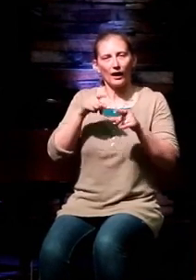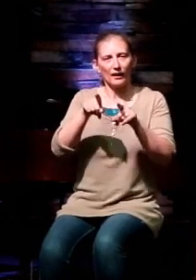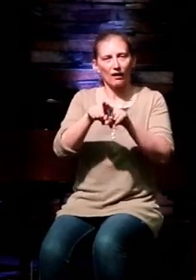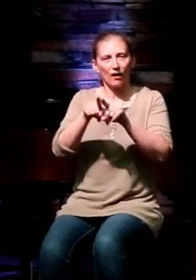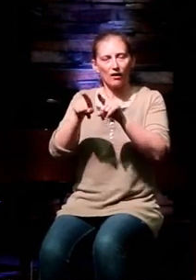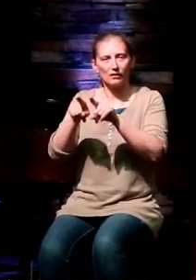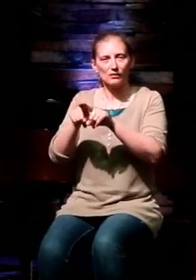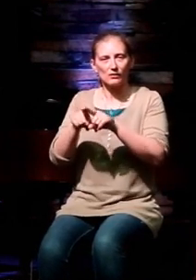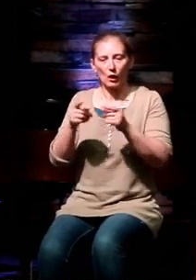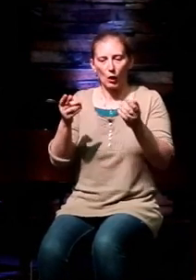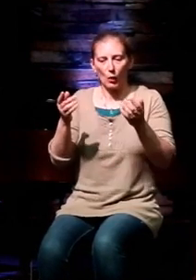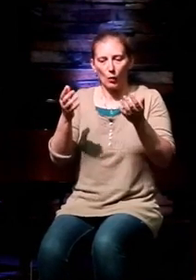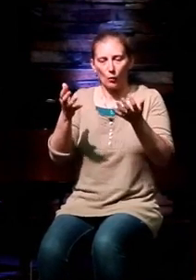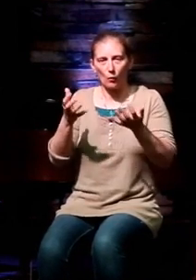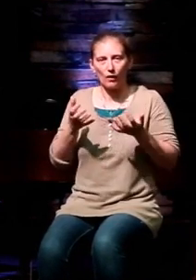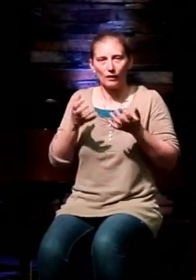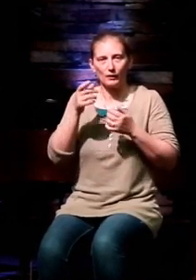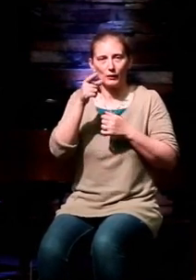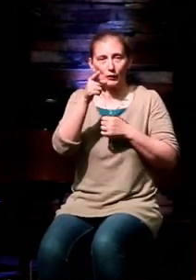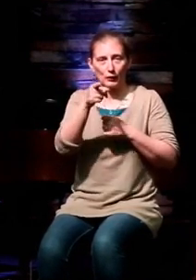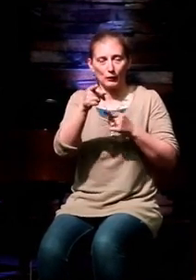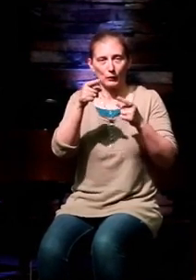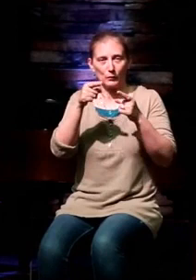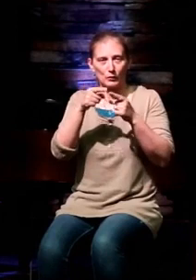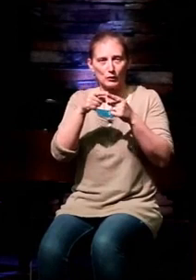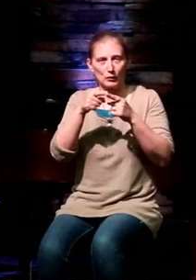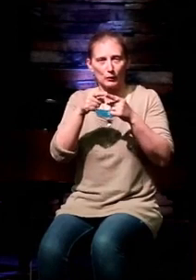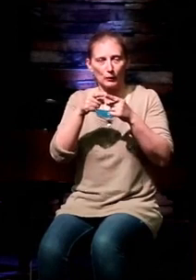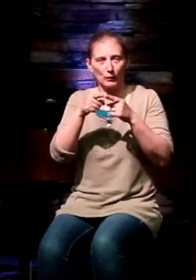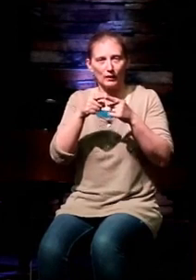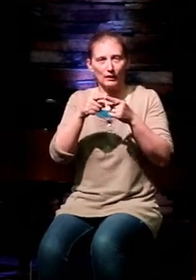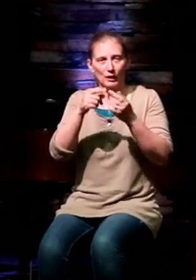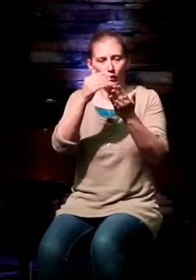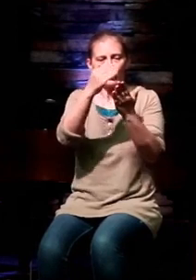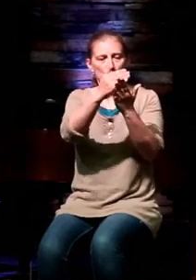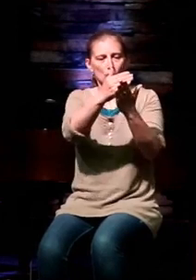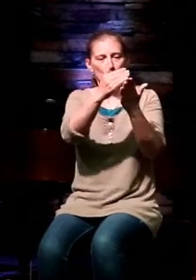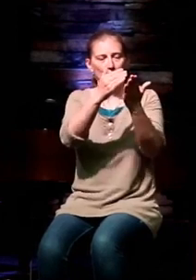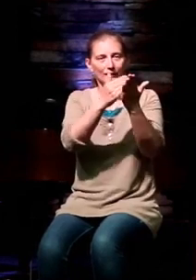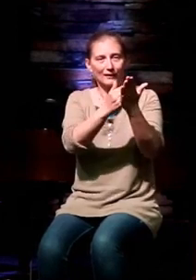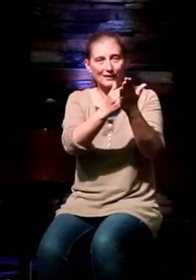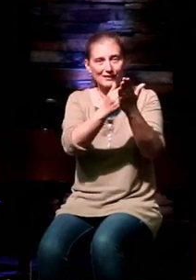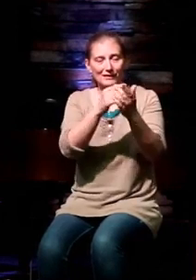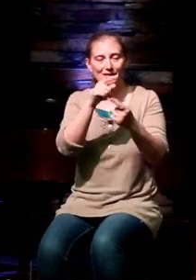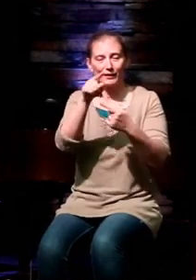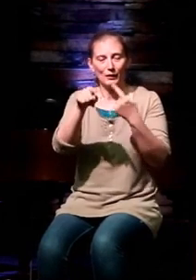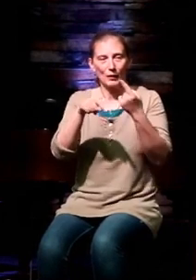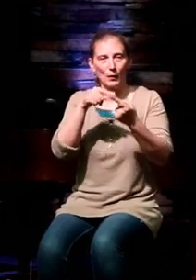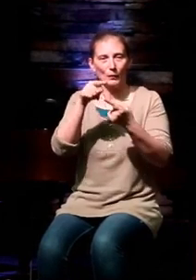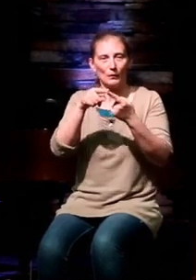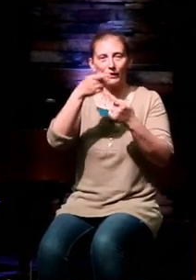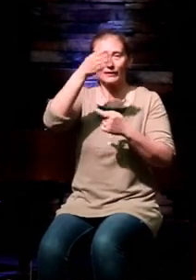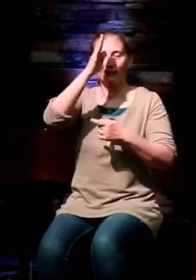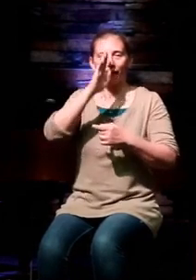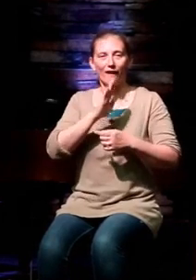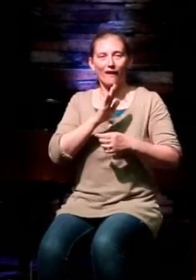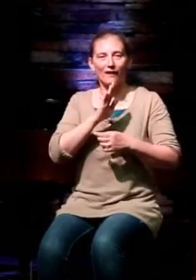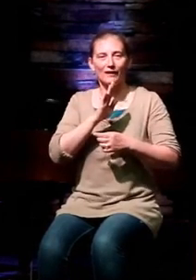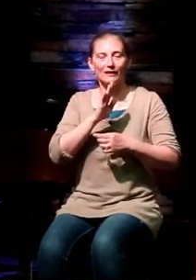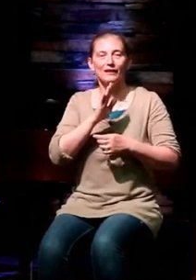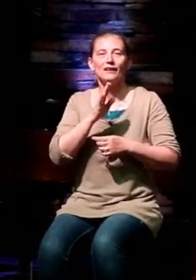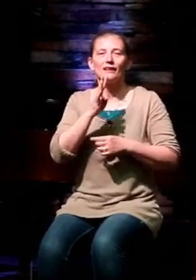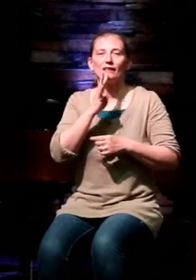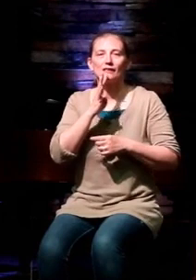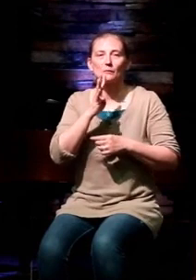you feel the Holy Spirit is leading you to do. And the more time you give God, the more you're going to realize that He is speaking to you. So write it